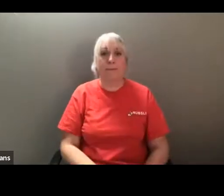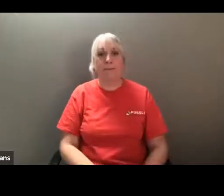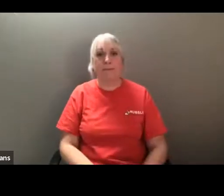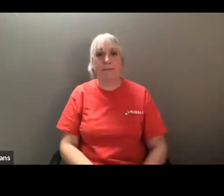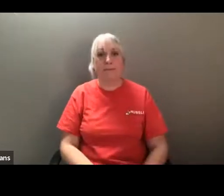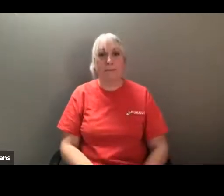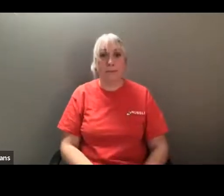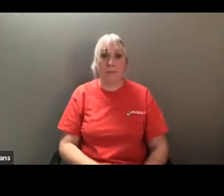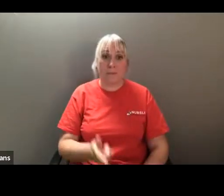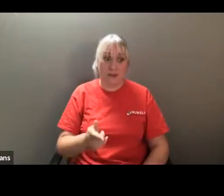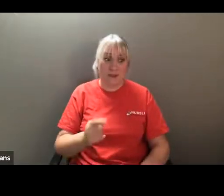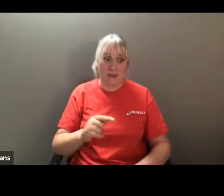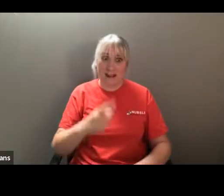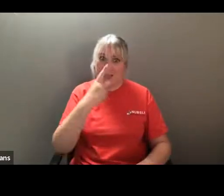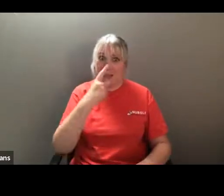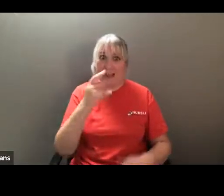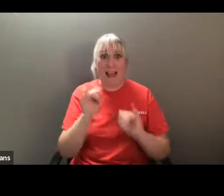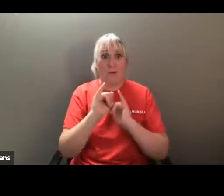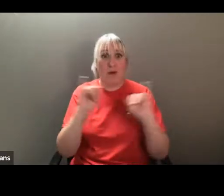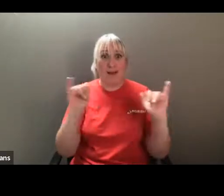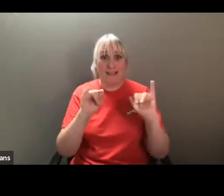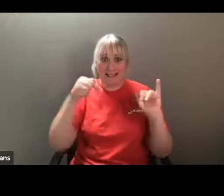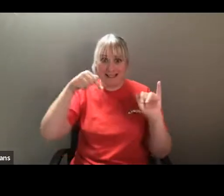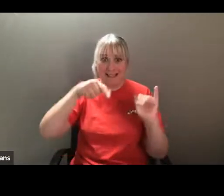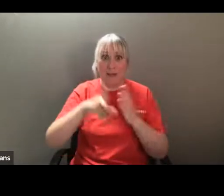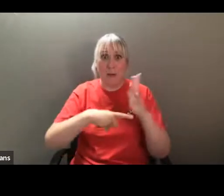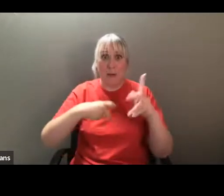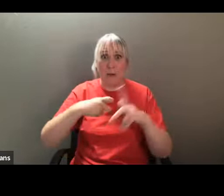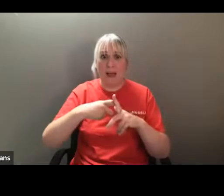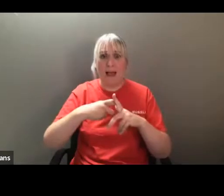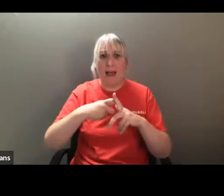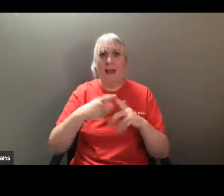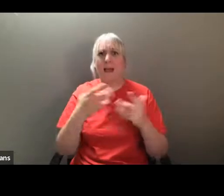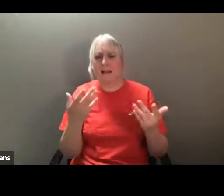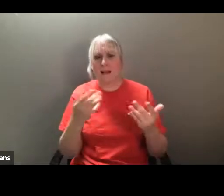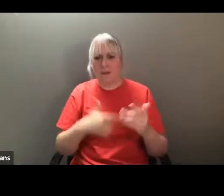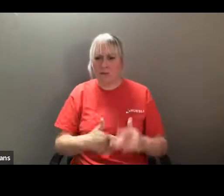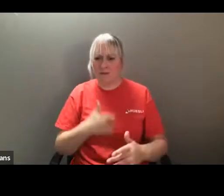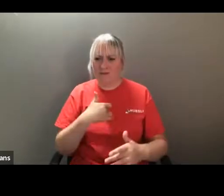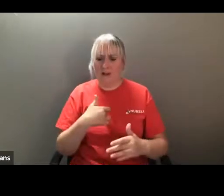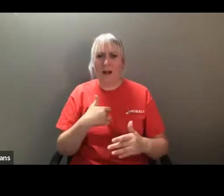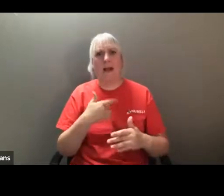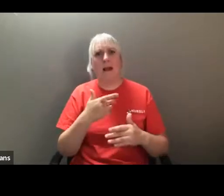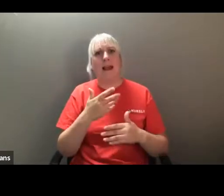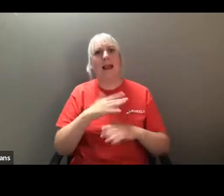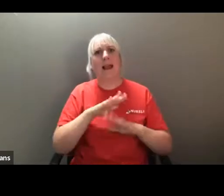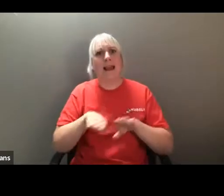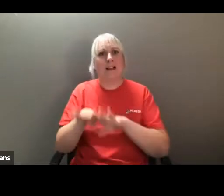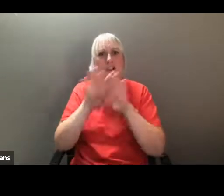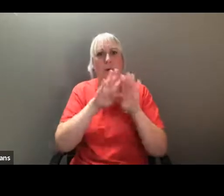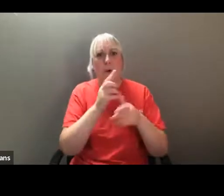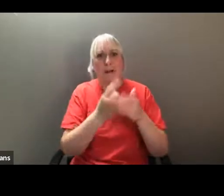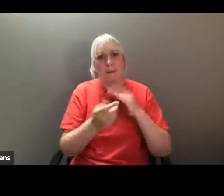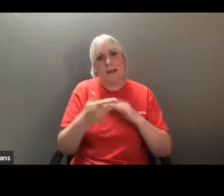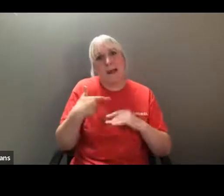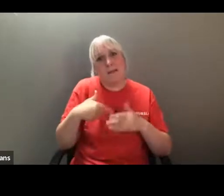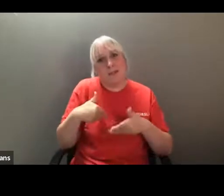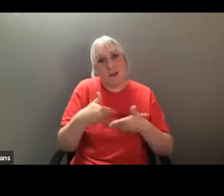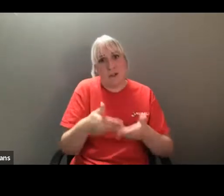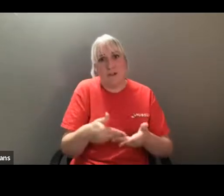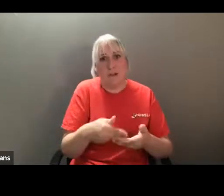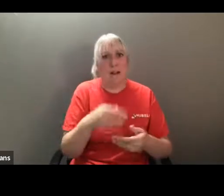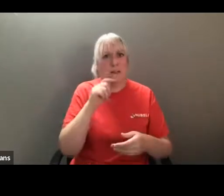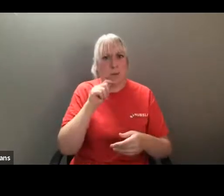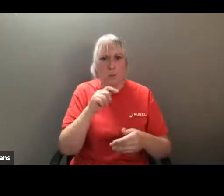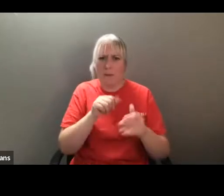care crisis is the National Independent Living Service, backed by both the TUC and the UK Alliance of Disabled People and